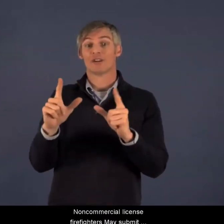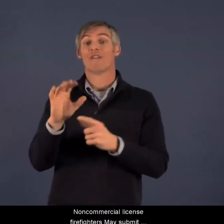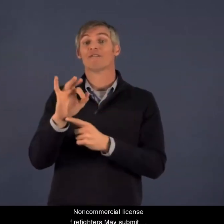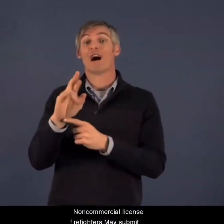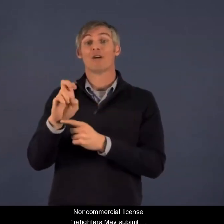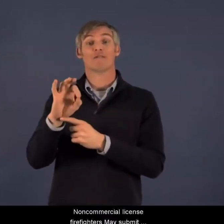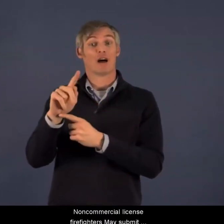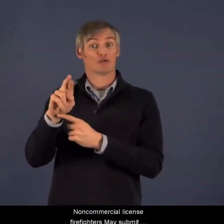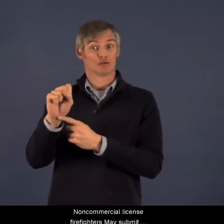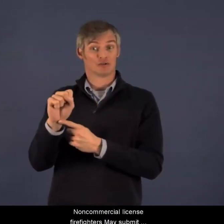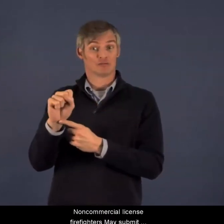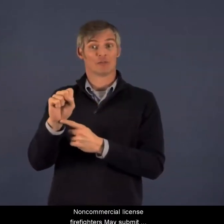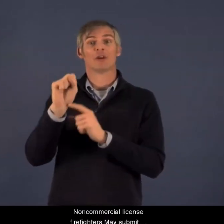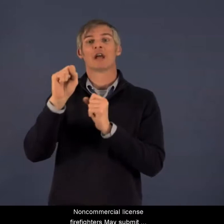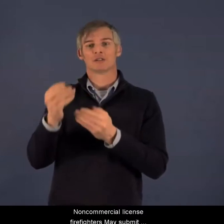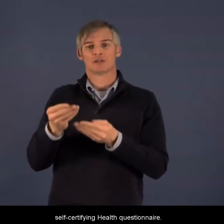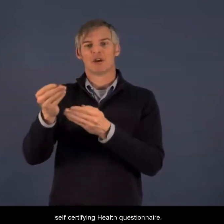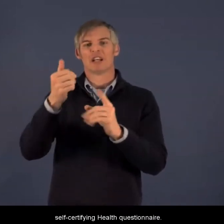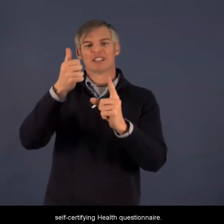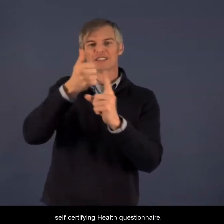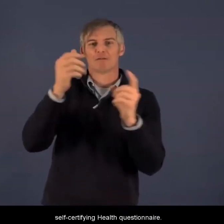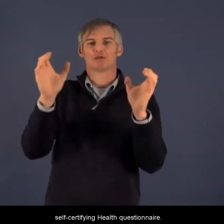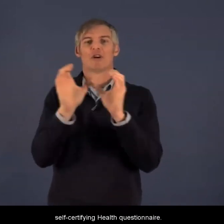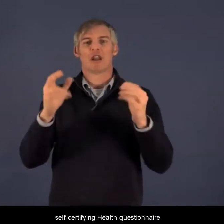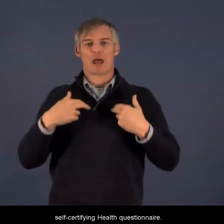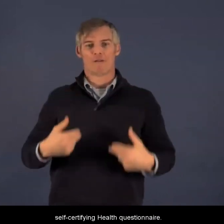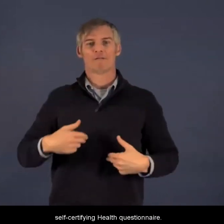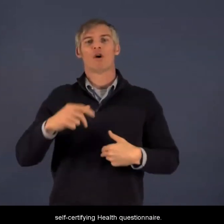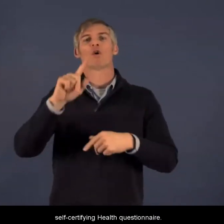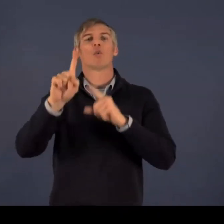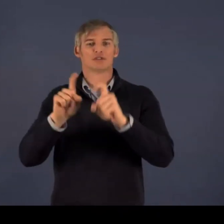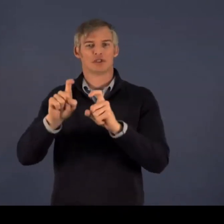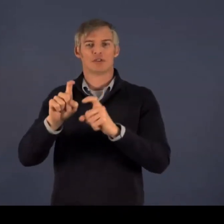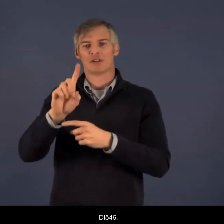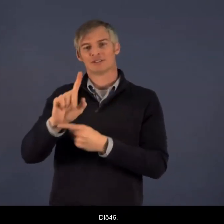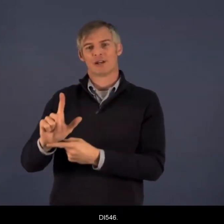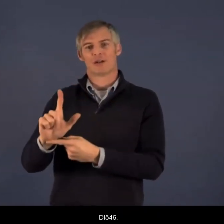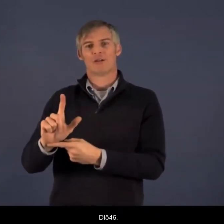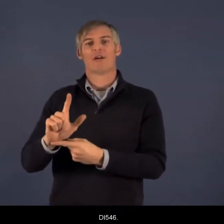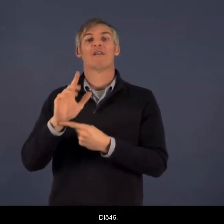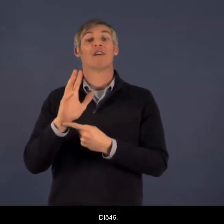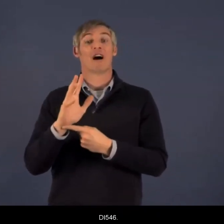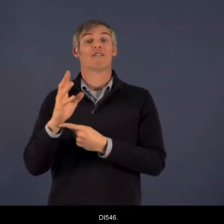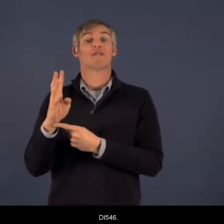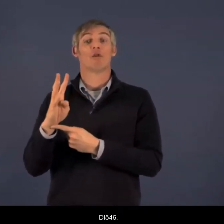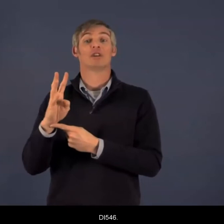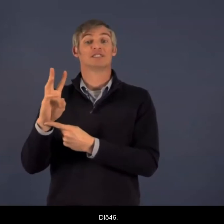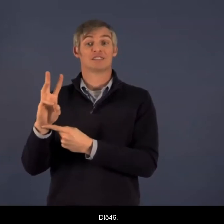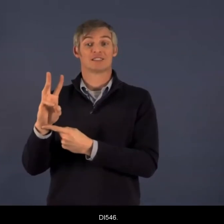Non-commercially licensed firefighters may submit self-certifying health questionnaire DL 546.